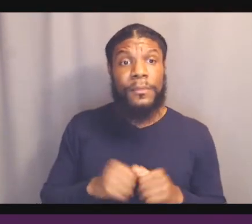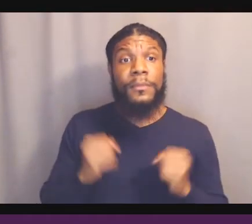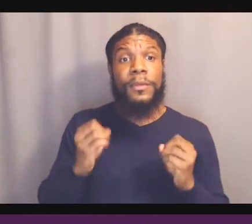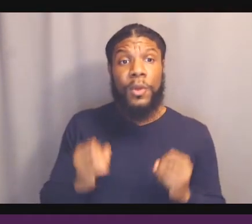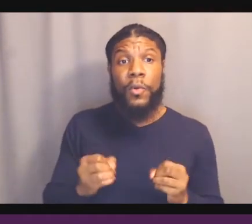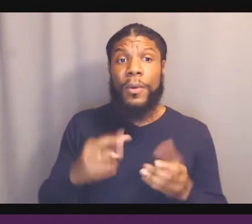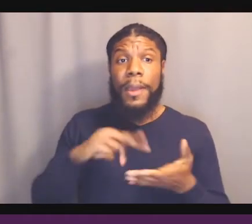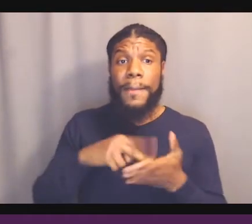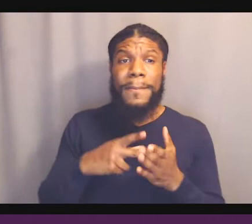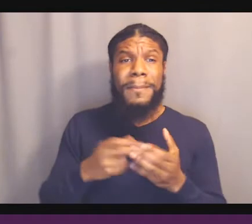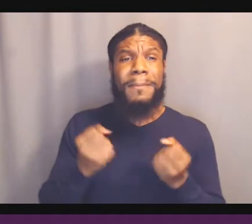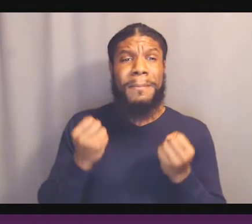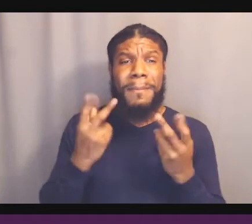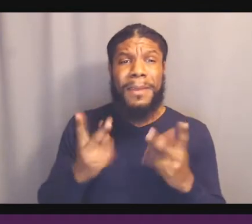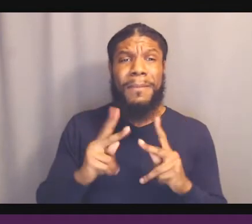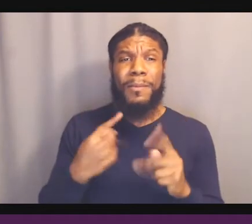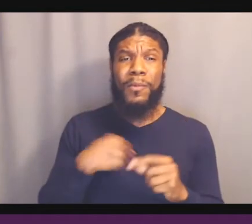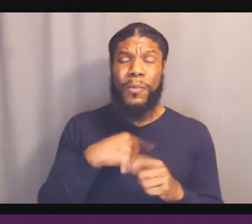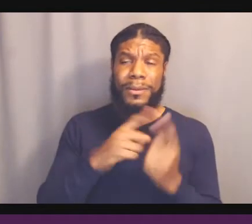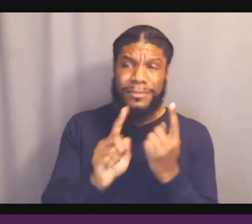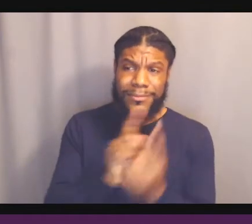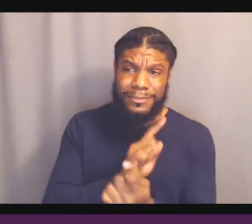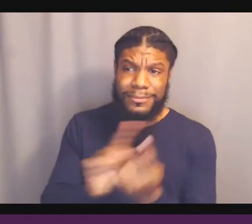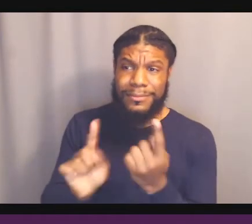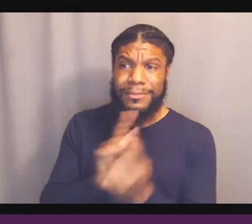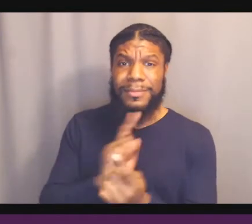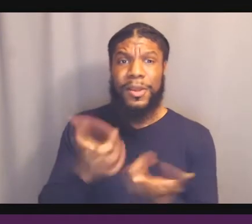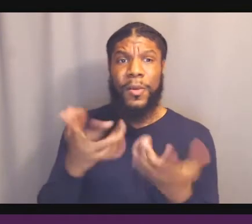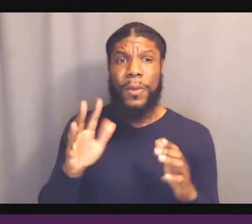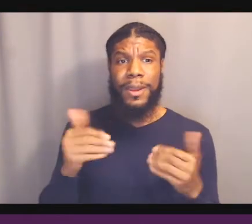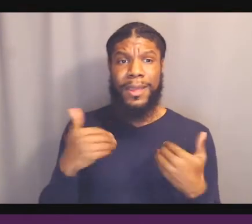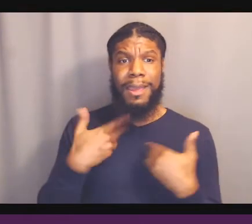trauma. They have past hurt.